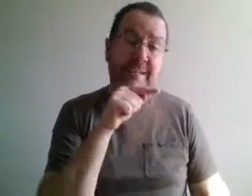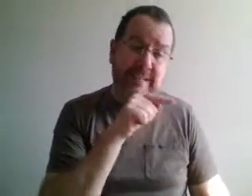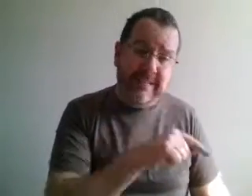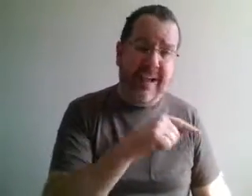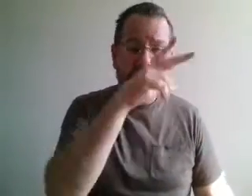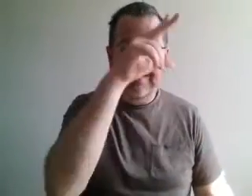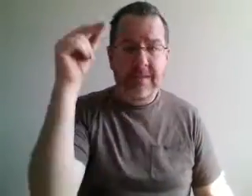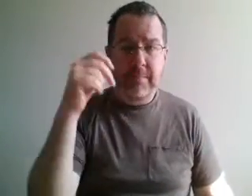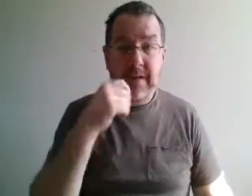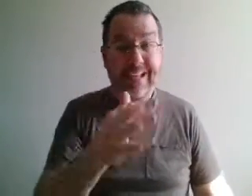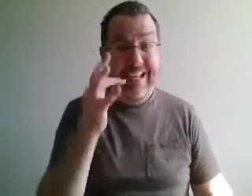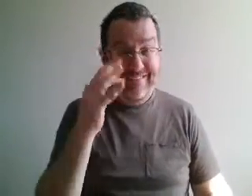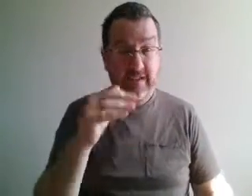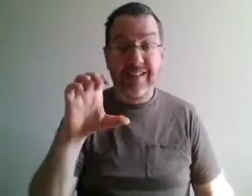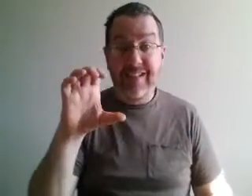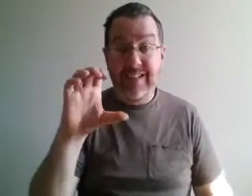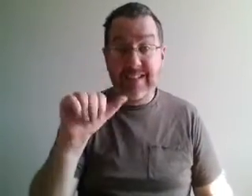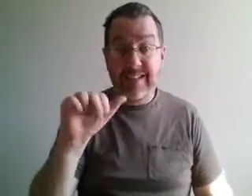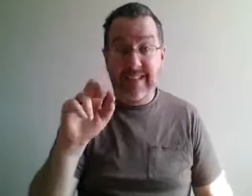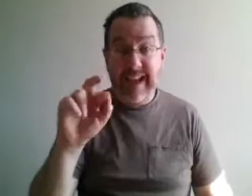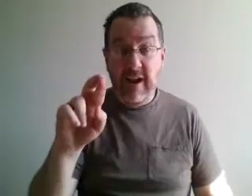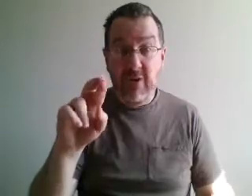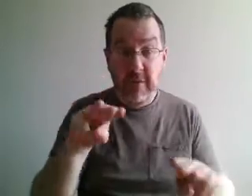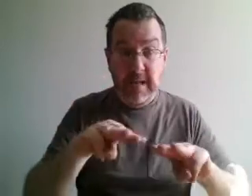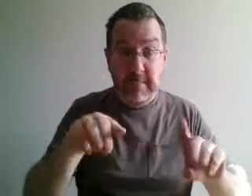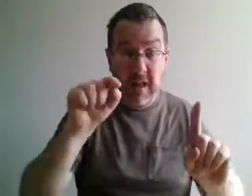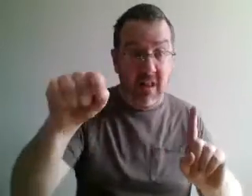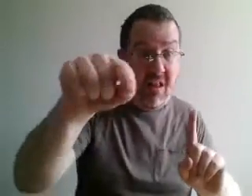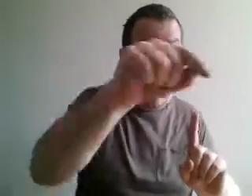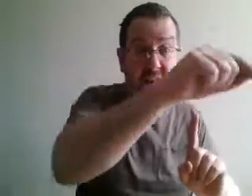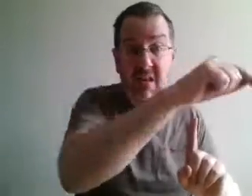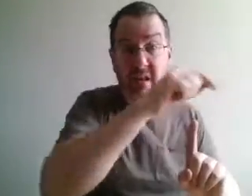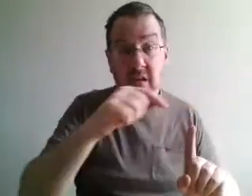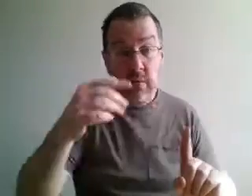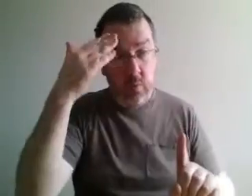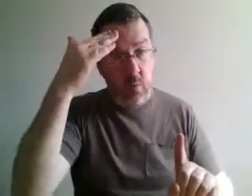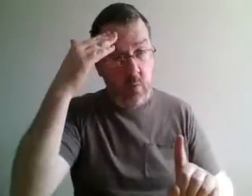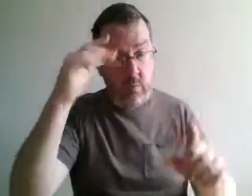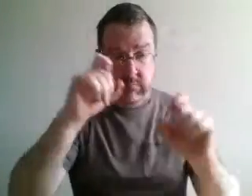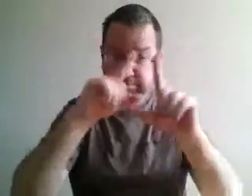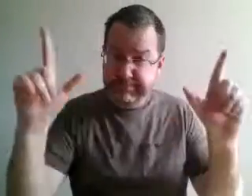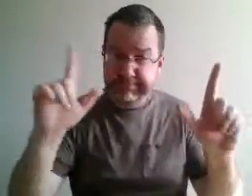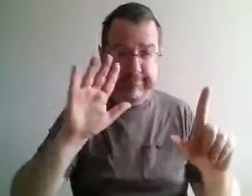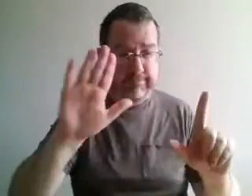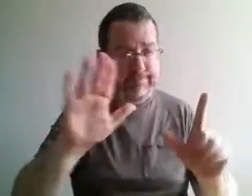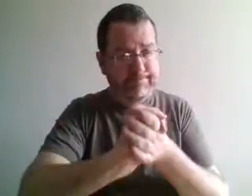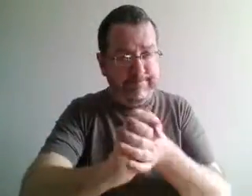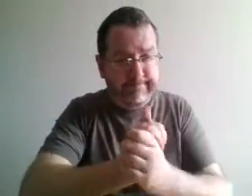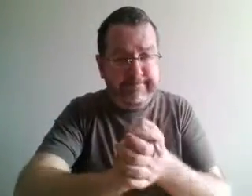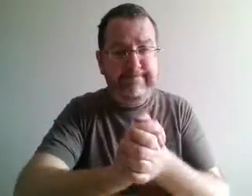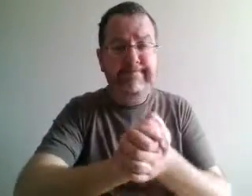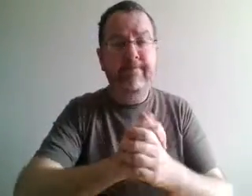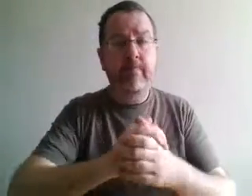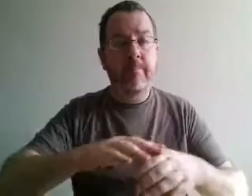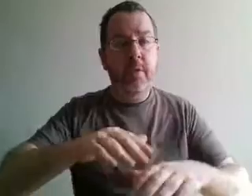carers are aware of their responsibility when it comes to hand washing, cleaning the surfaces within